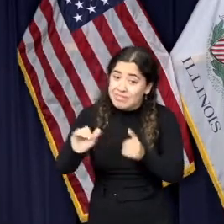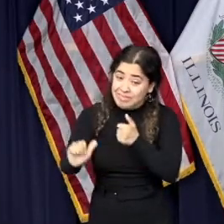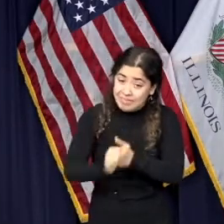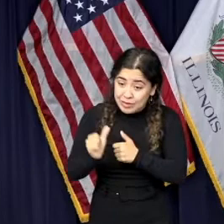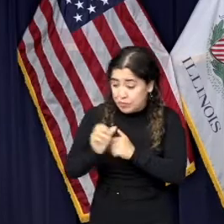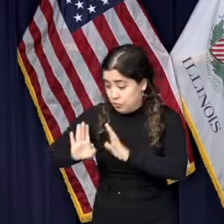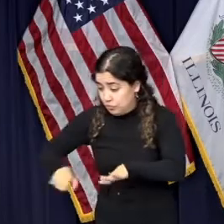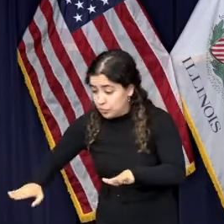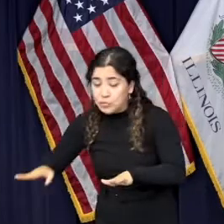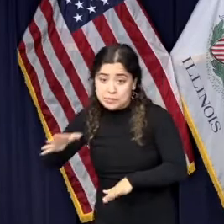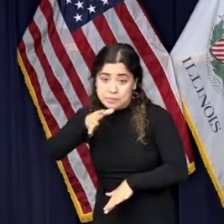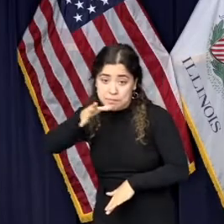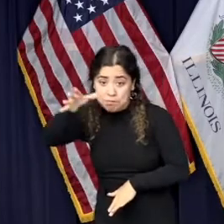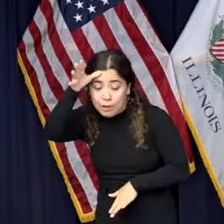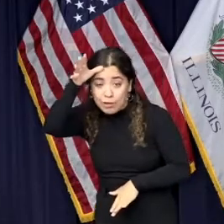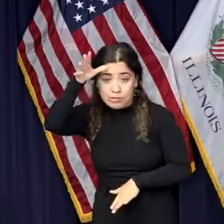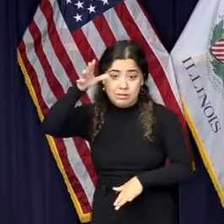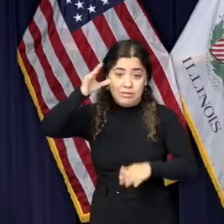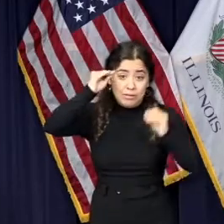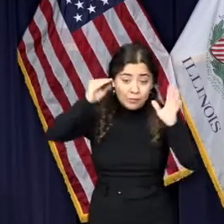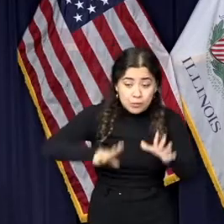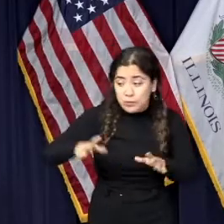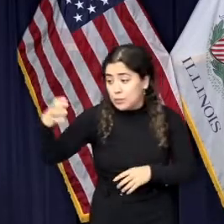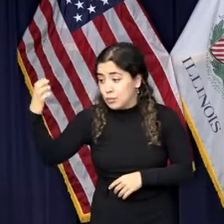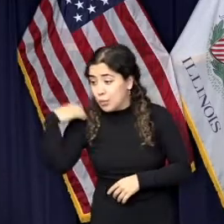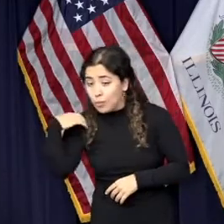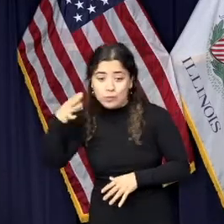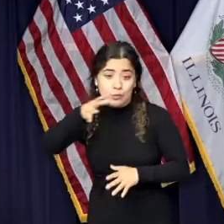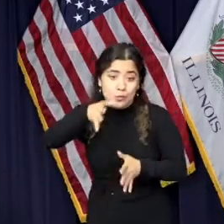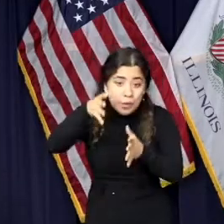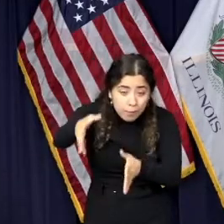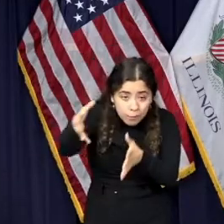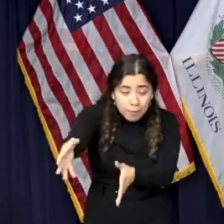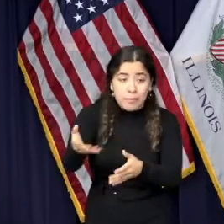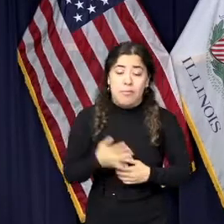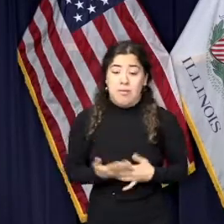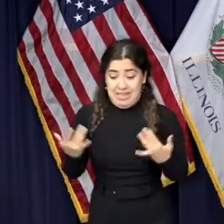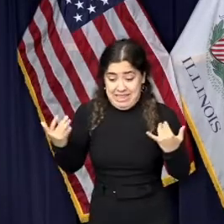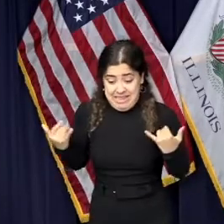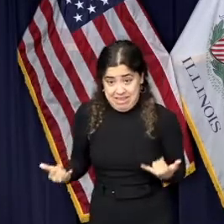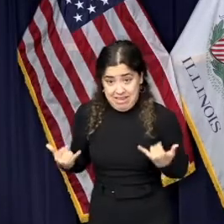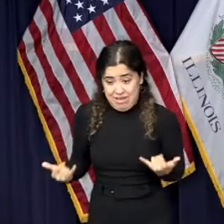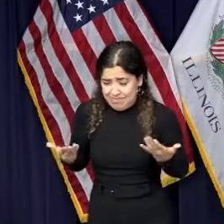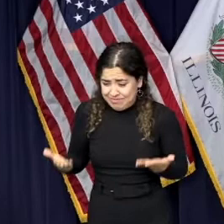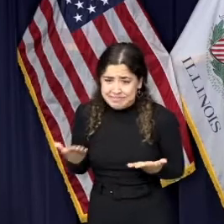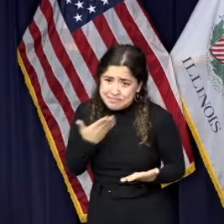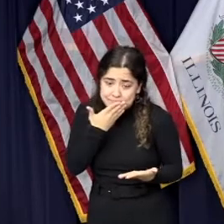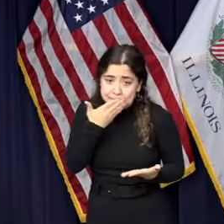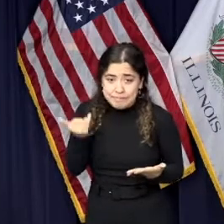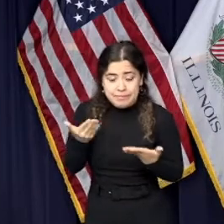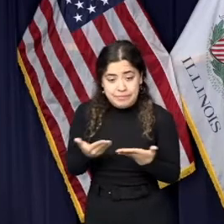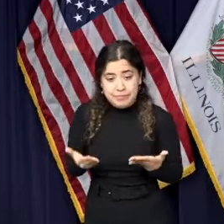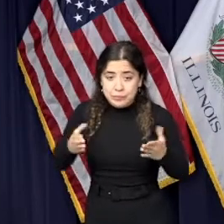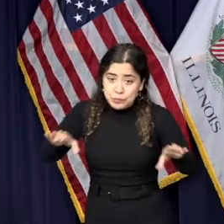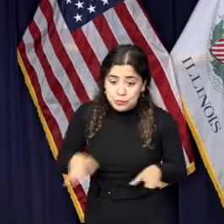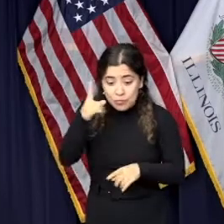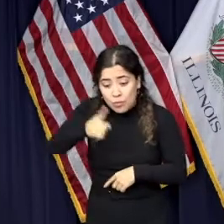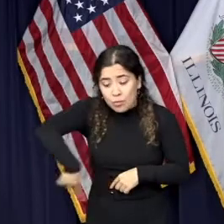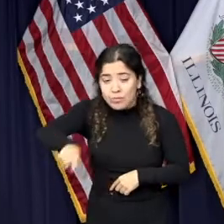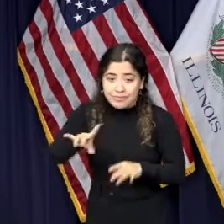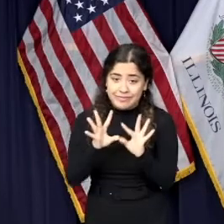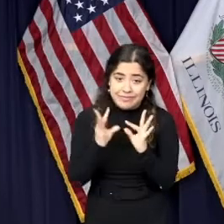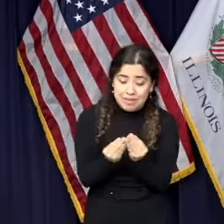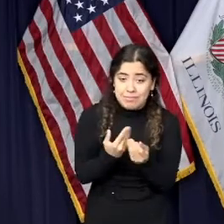grandparents and teachers and coaches. And for right now, this is the best thing that we can do for the health and safety of our